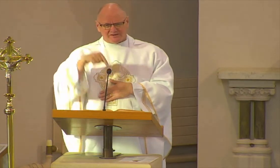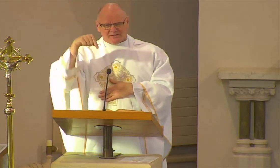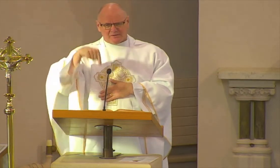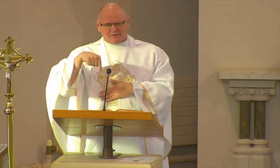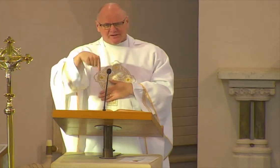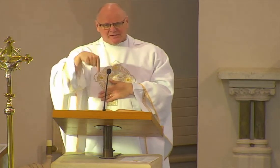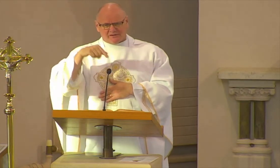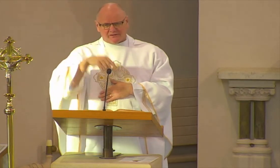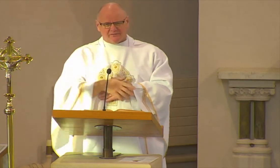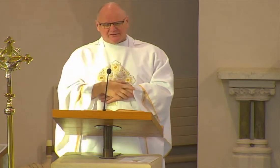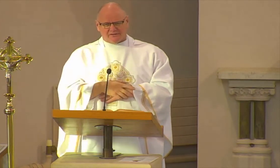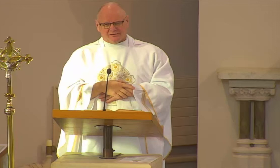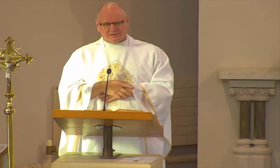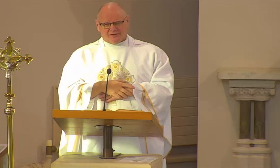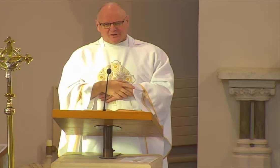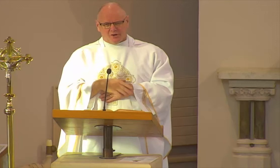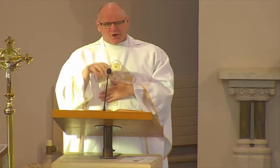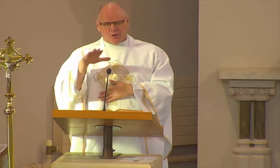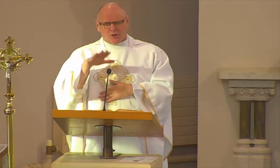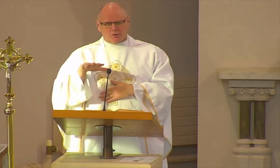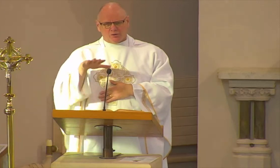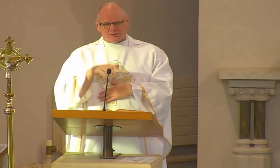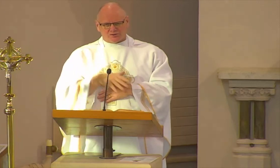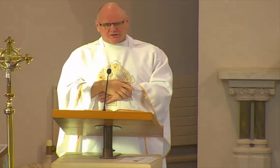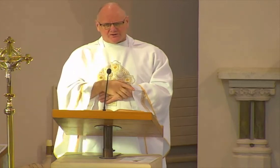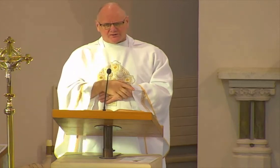about here, in our local church,